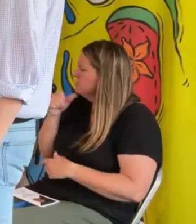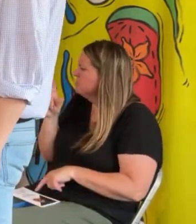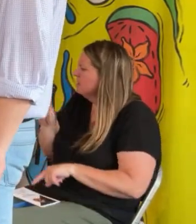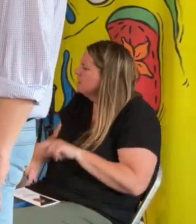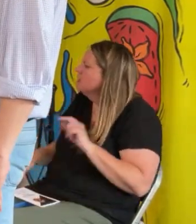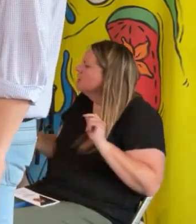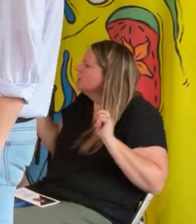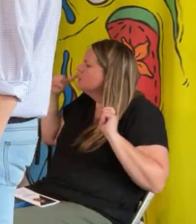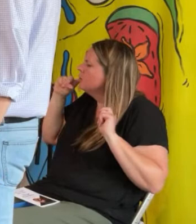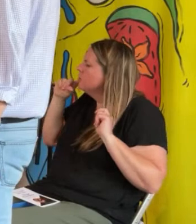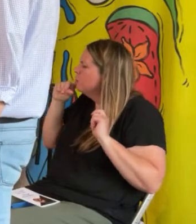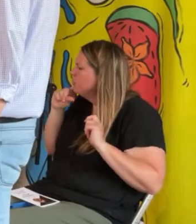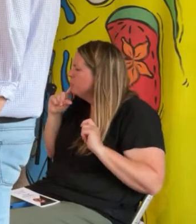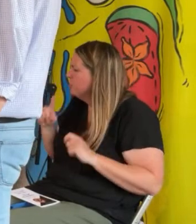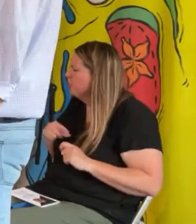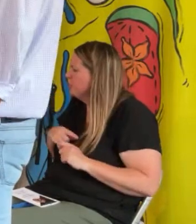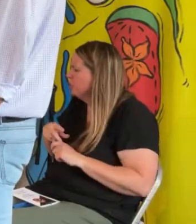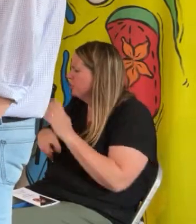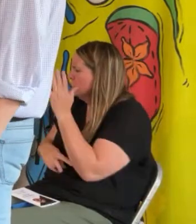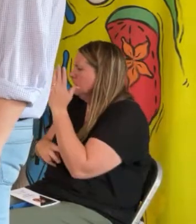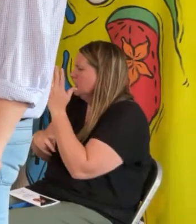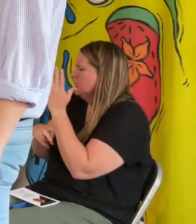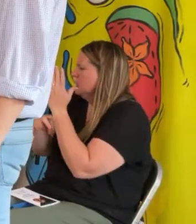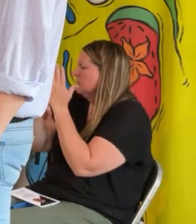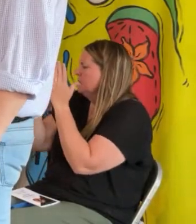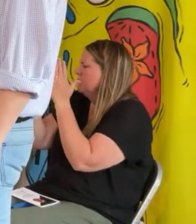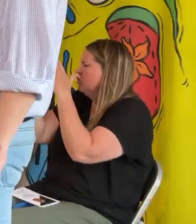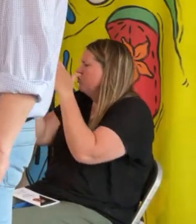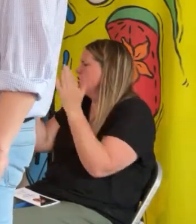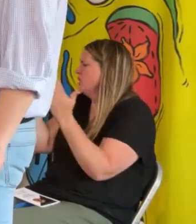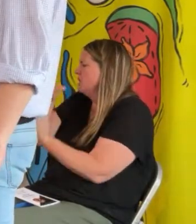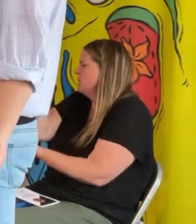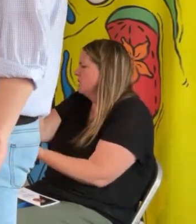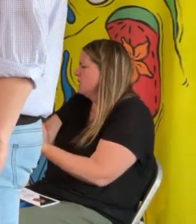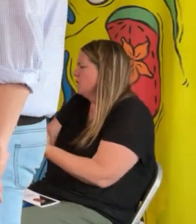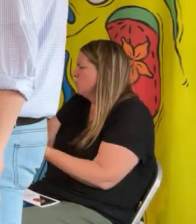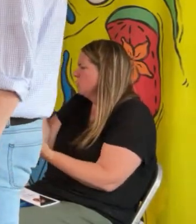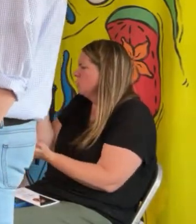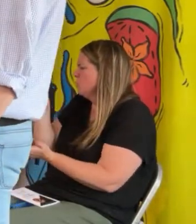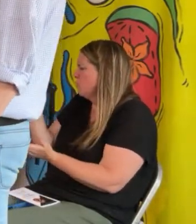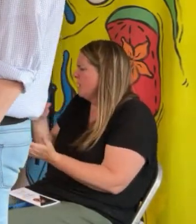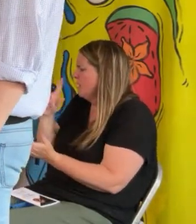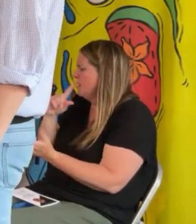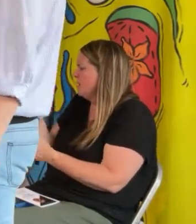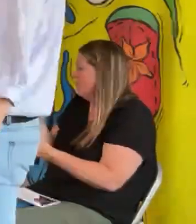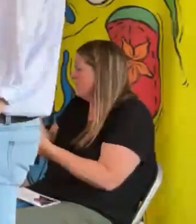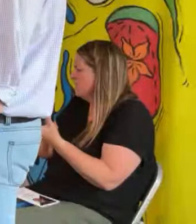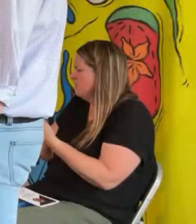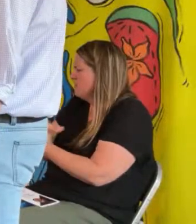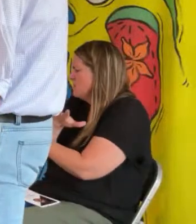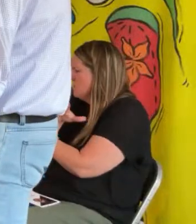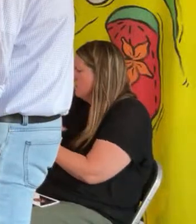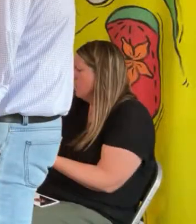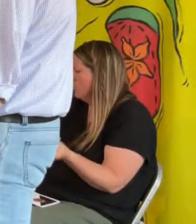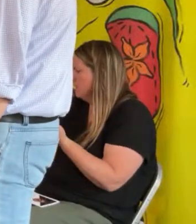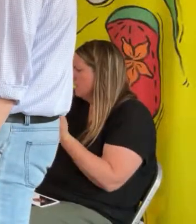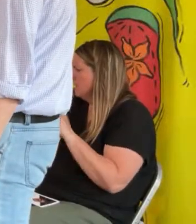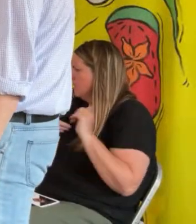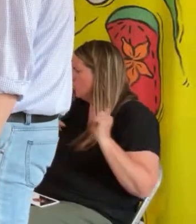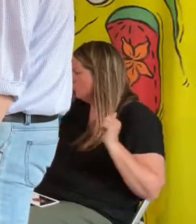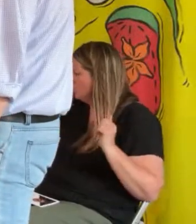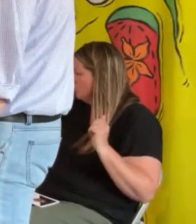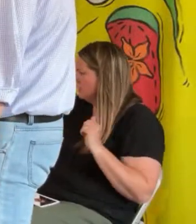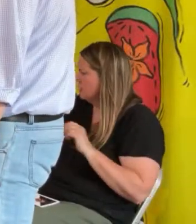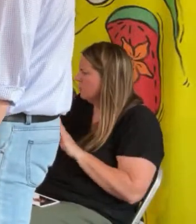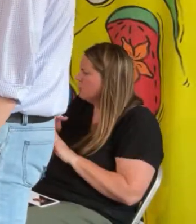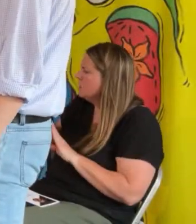hear. Clamber roof in the center square of this bombed out city, you will see. One neighbor